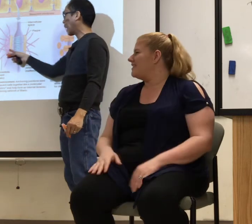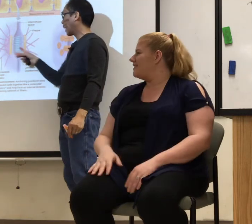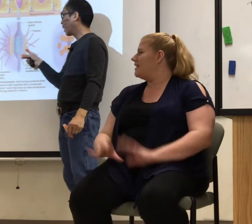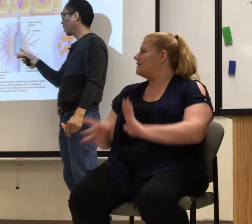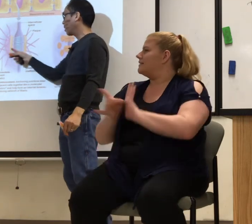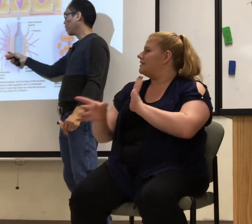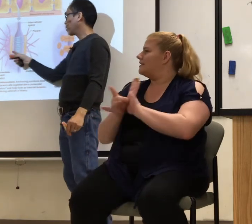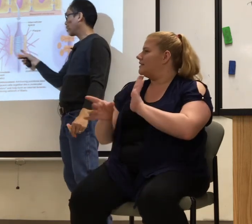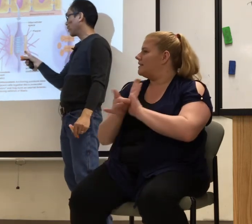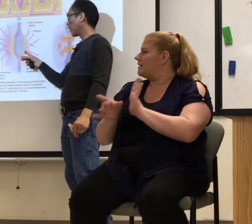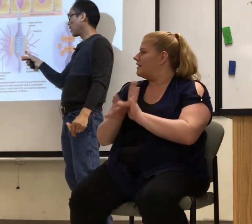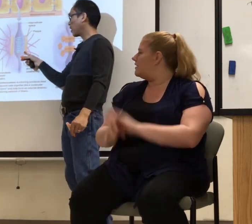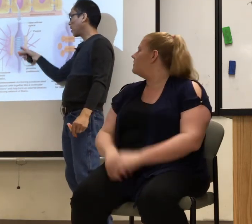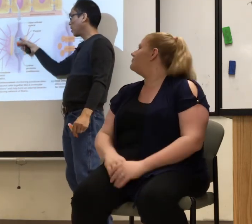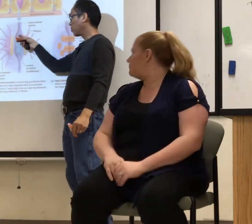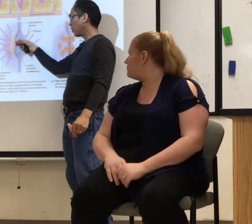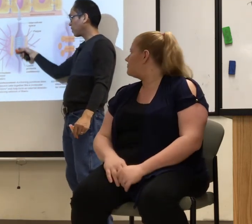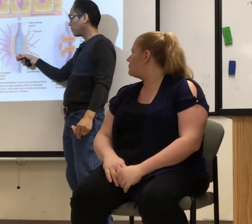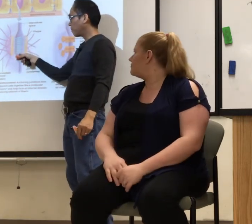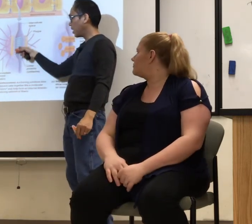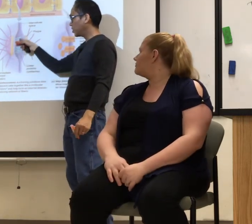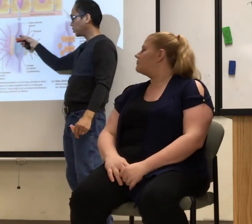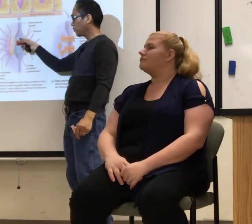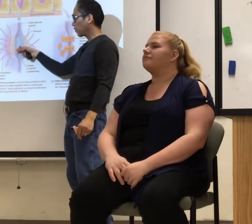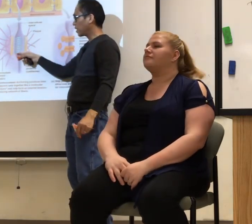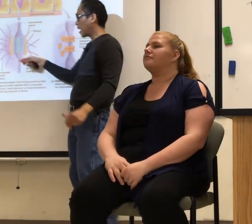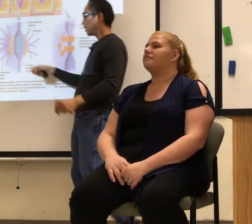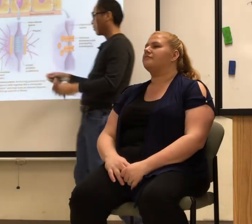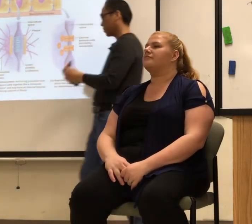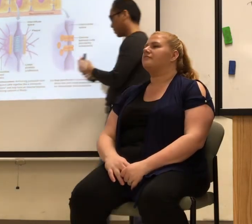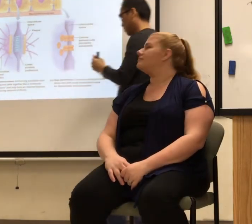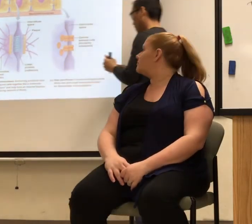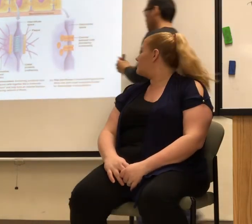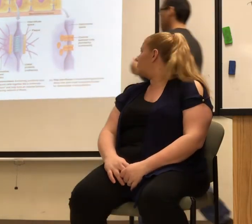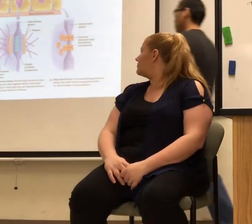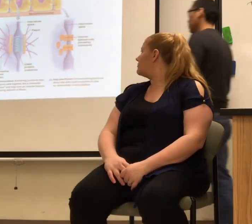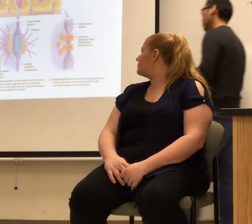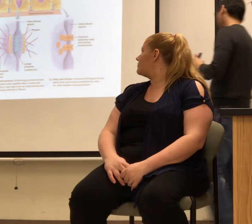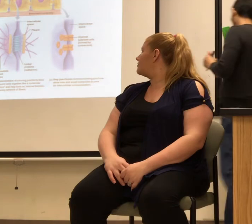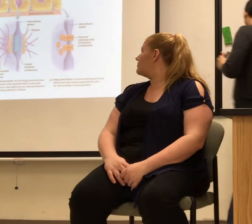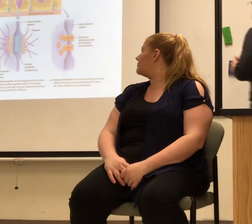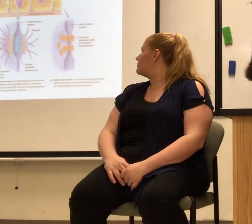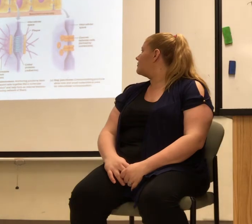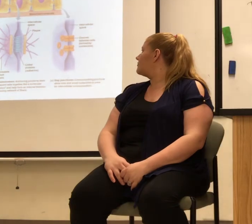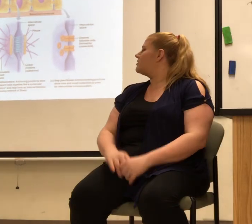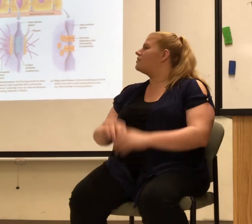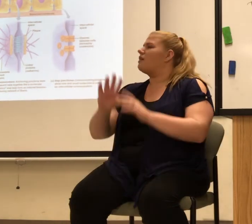plaque that kind of provide a foundation for the cadherins to stick into.